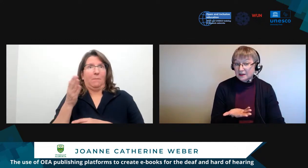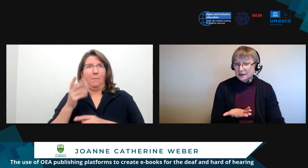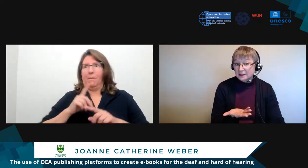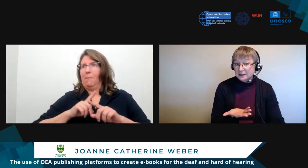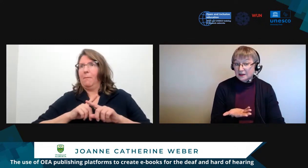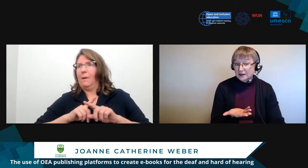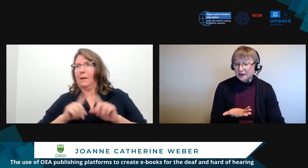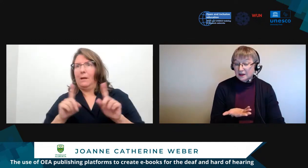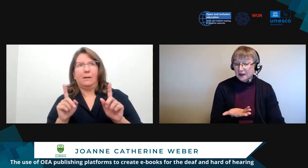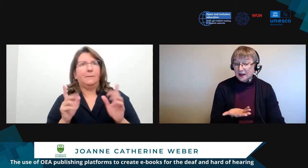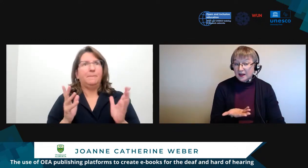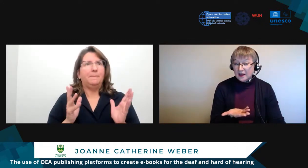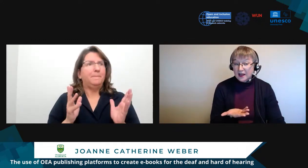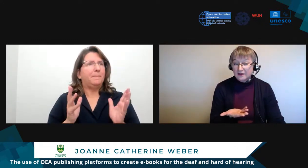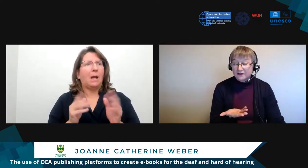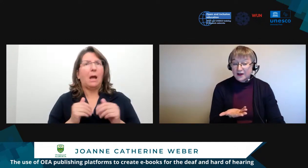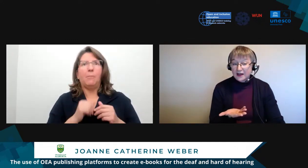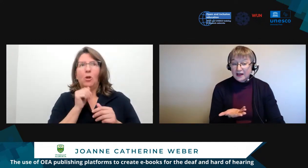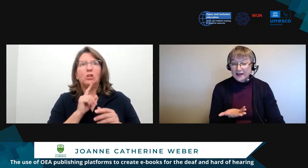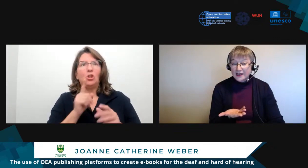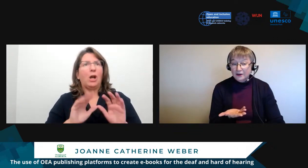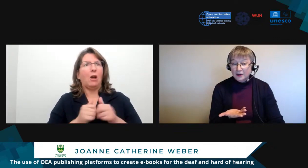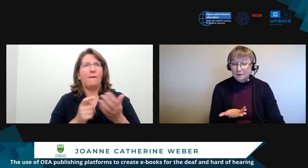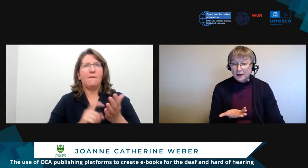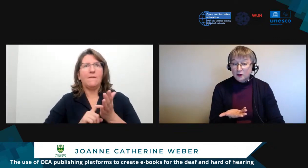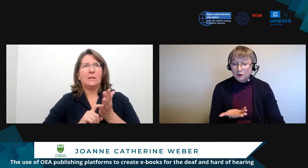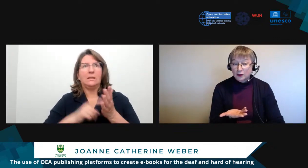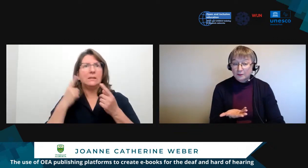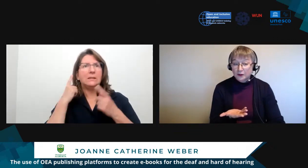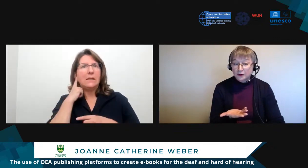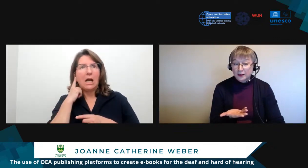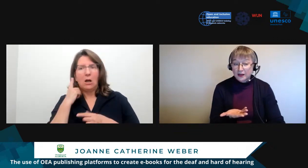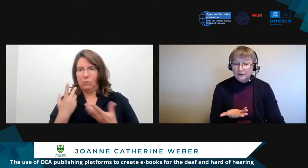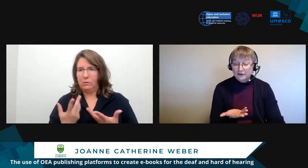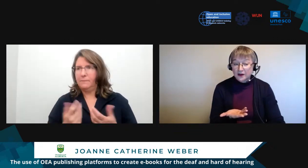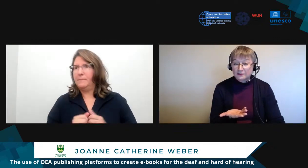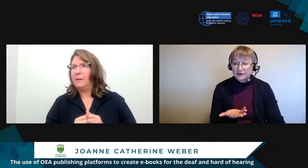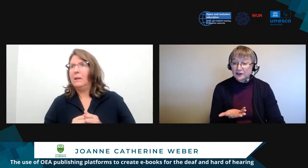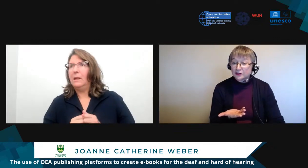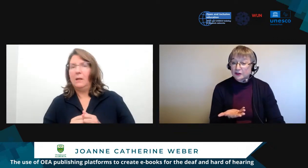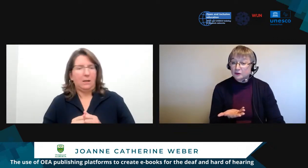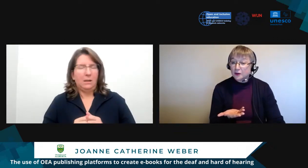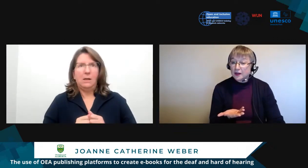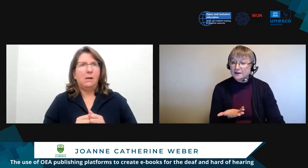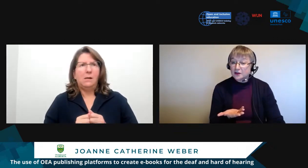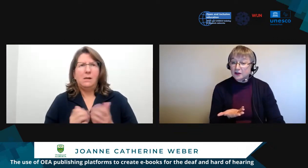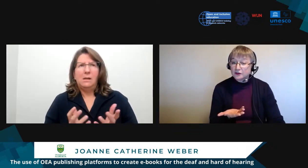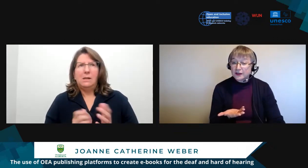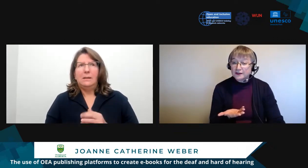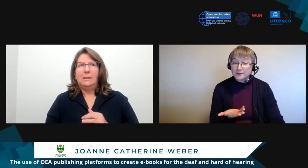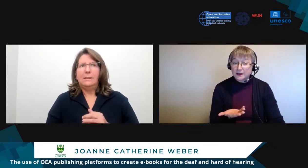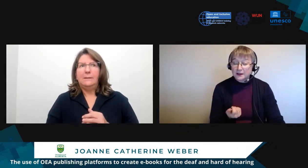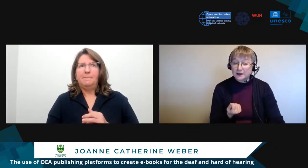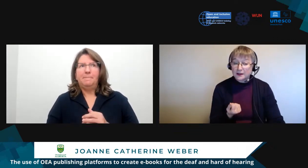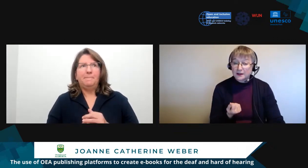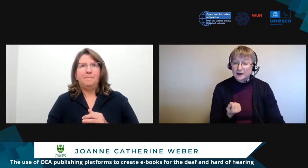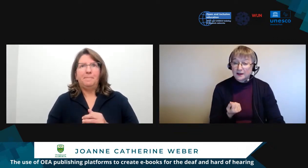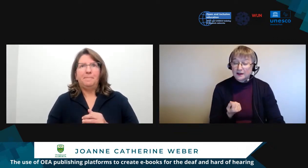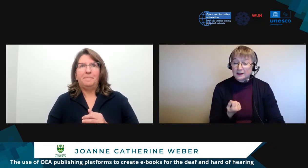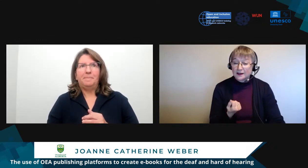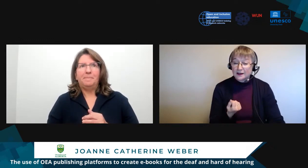screen. I can hear it on my own computer enough. I'm just not sure why it's not